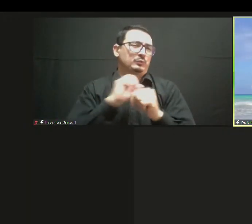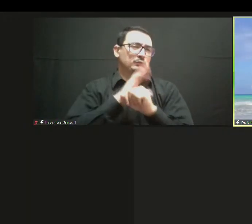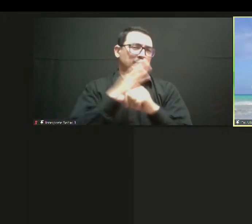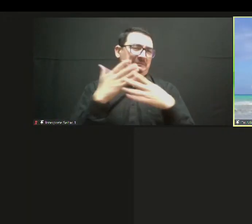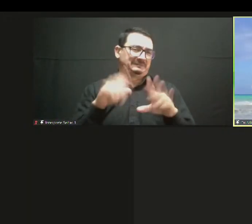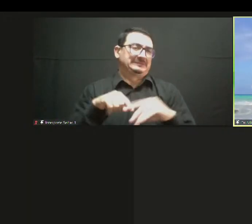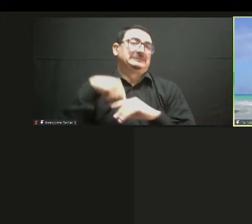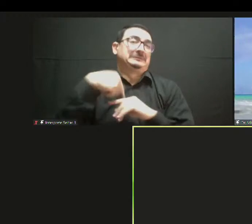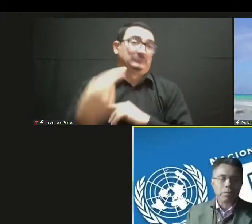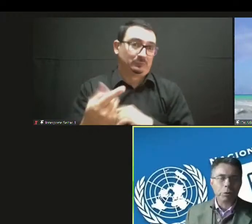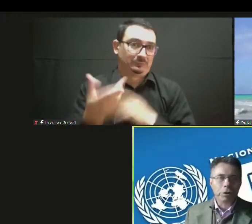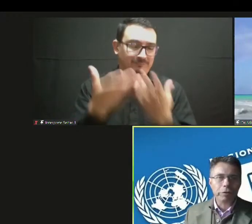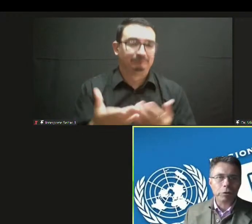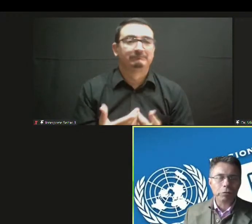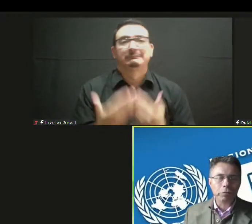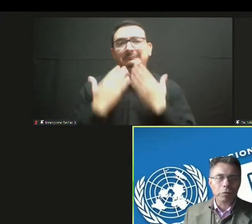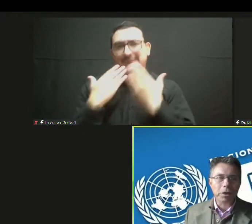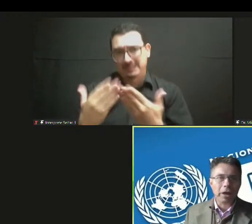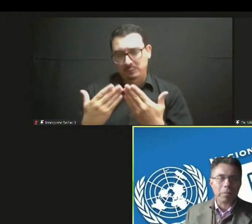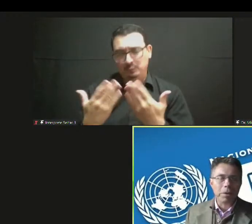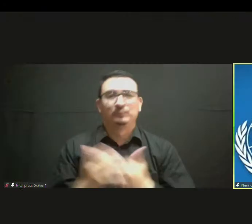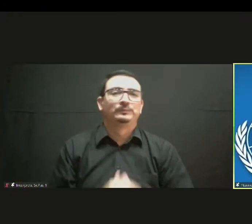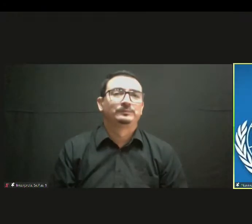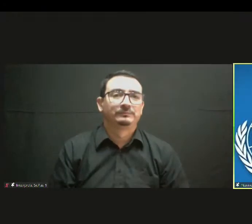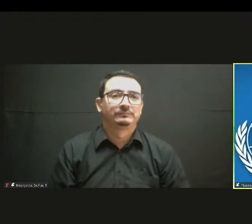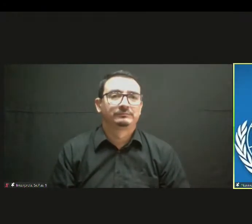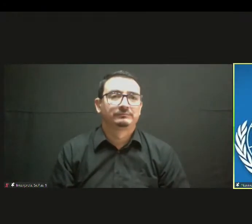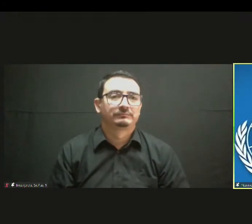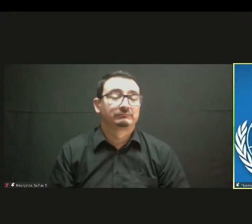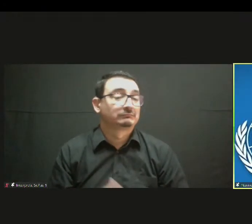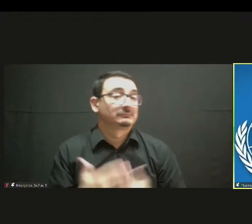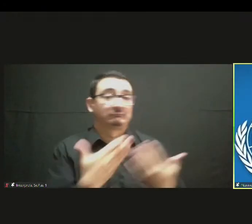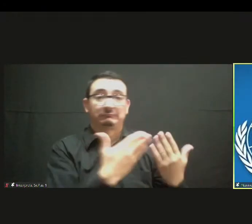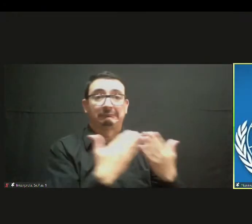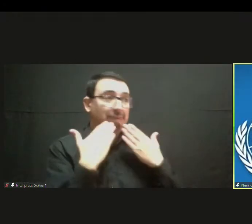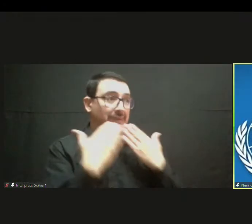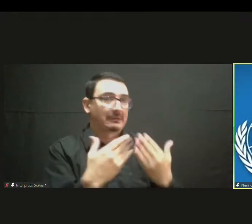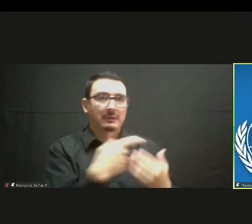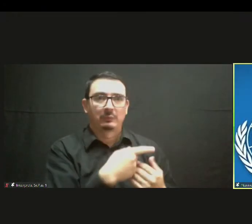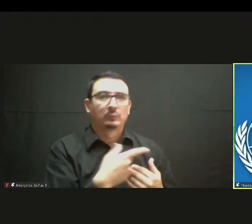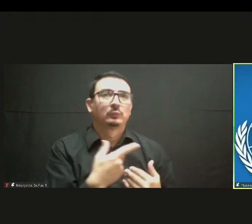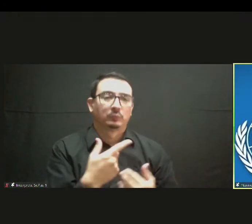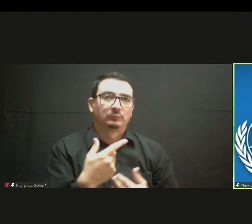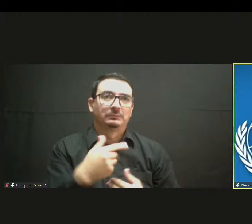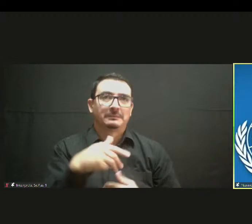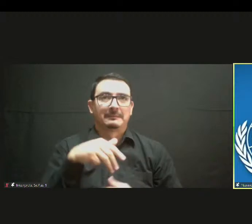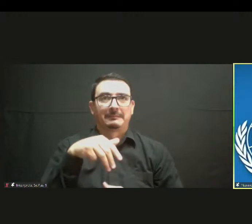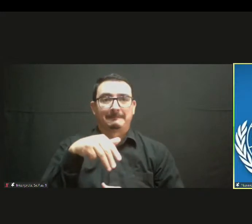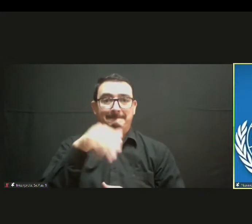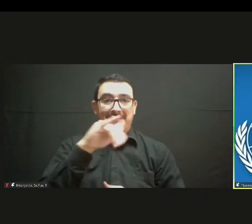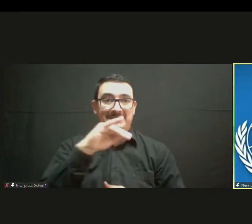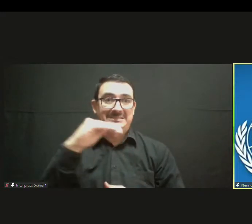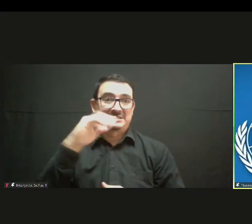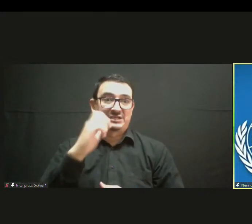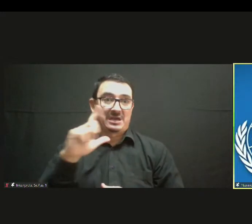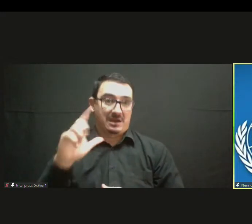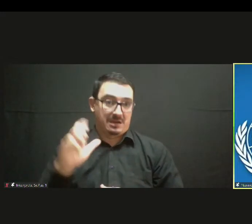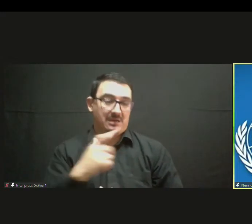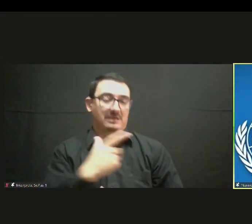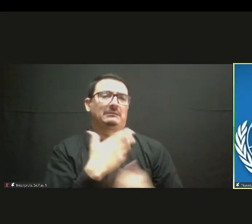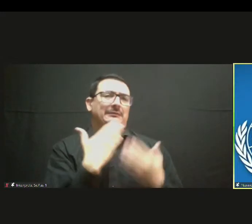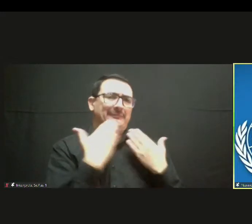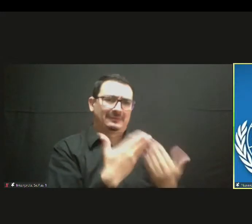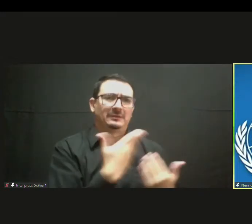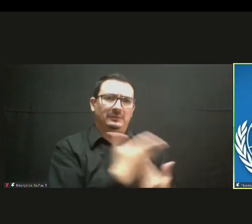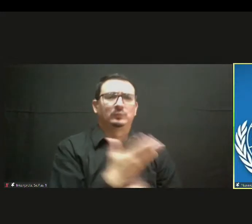Thank you, Michelle, for this very important view from the Caribbean and how the Caribbean islands and economies can rebuild